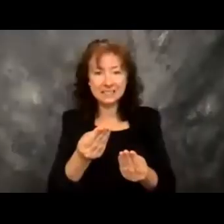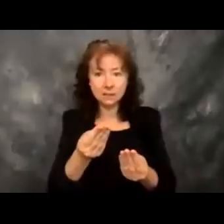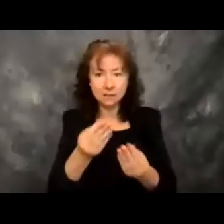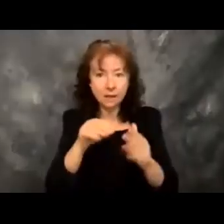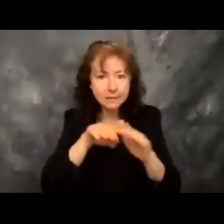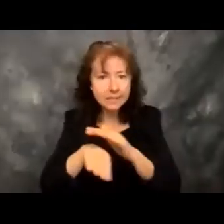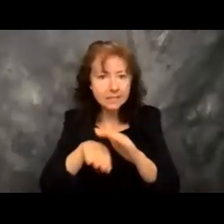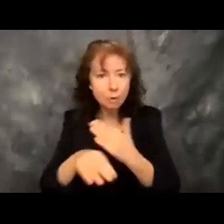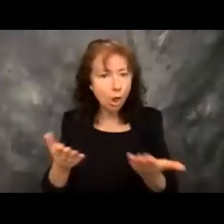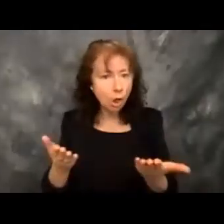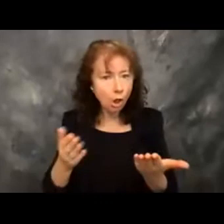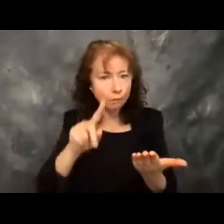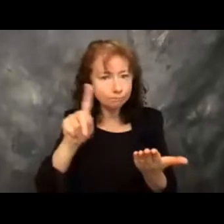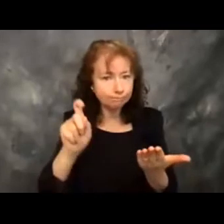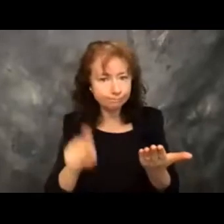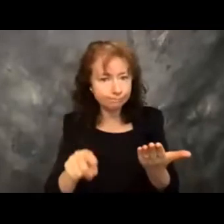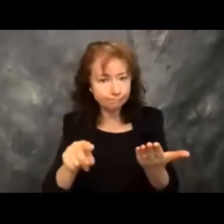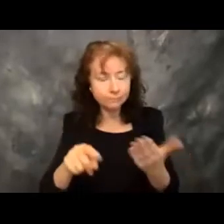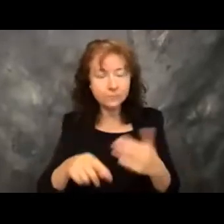videos or